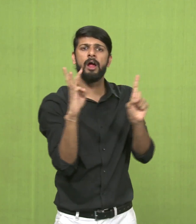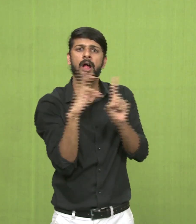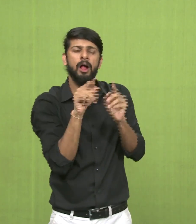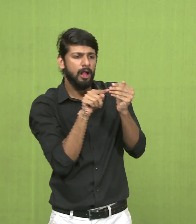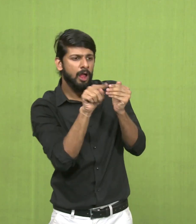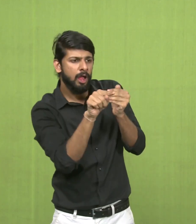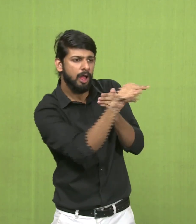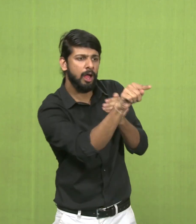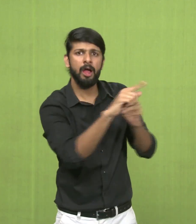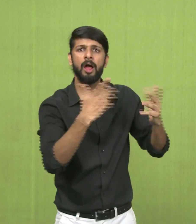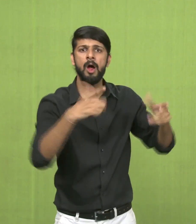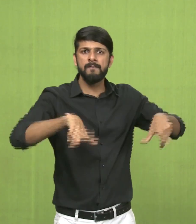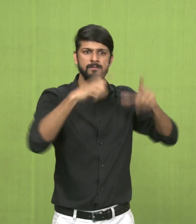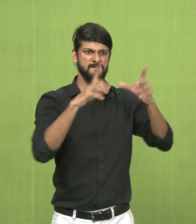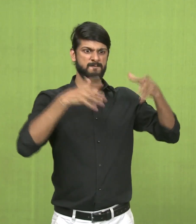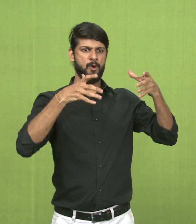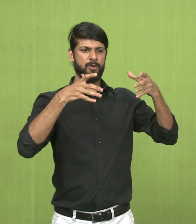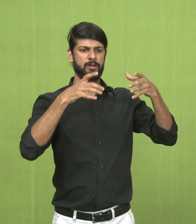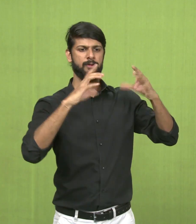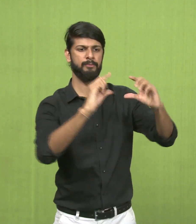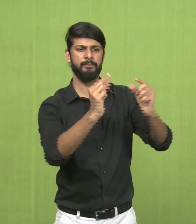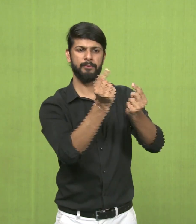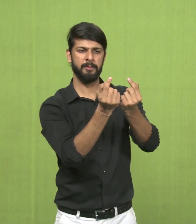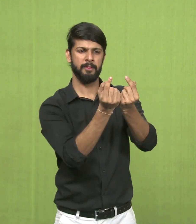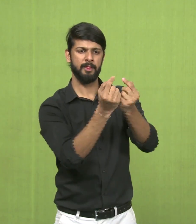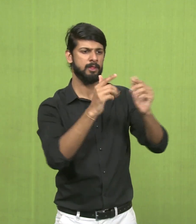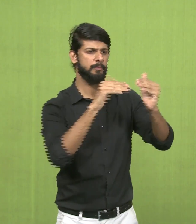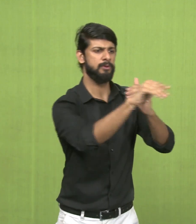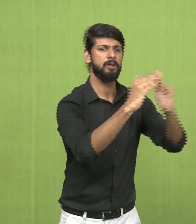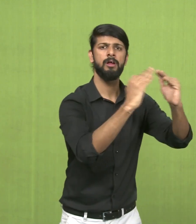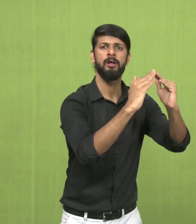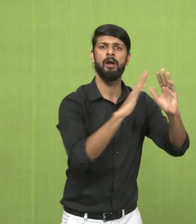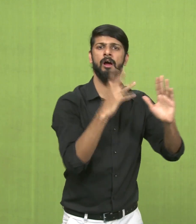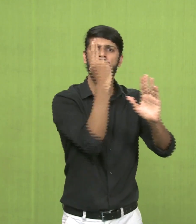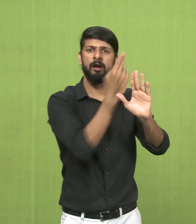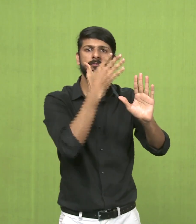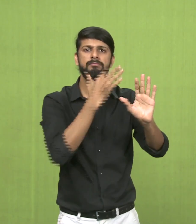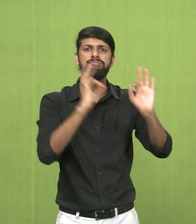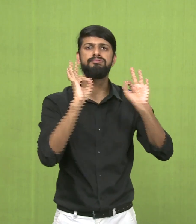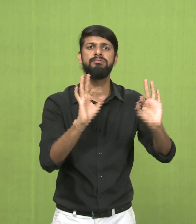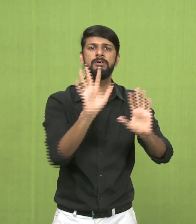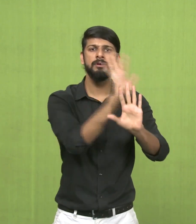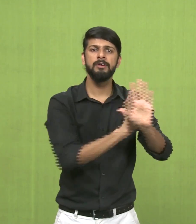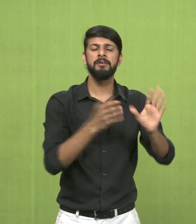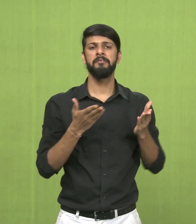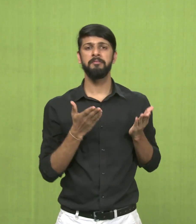that is three-dimensional, being able to see the background, the house in the background, the sky, the